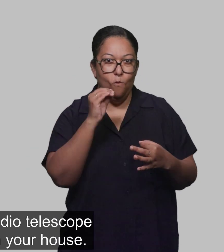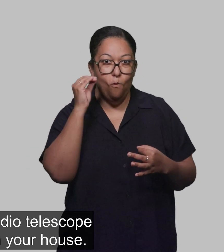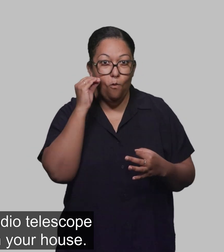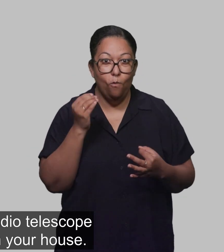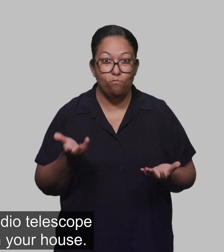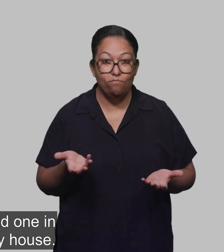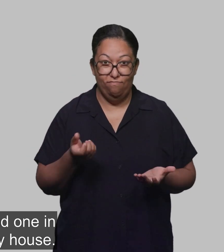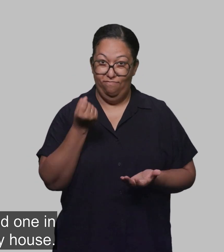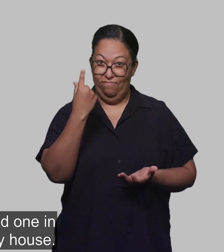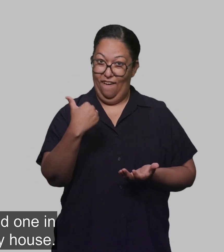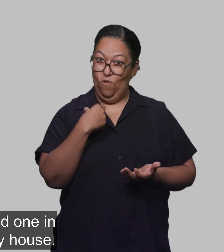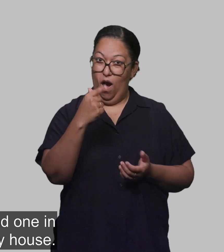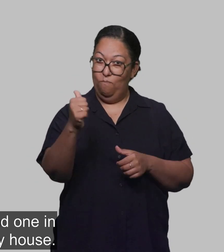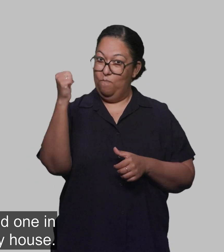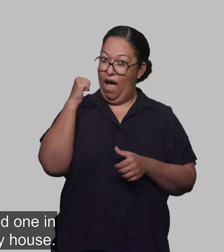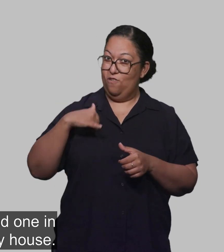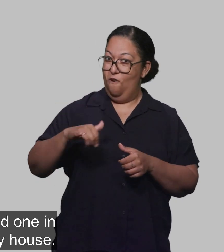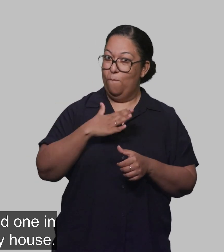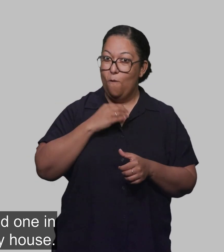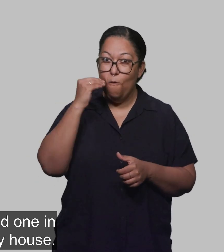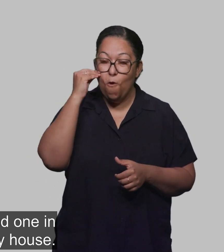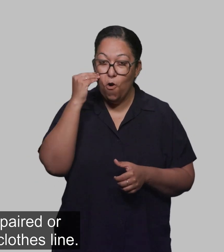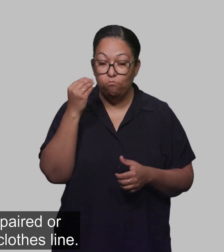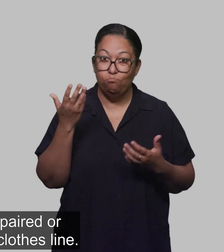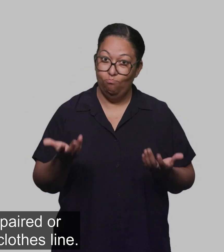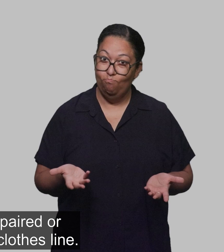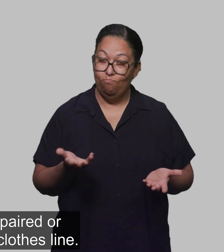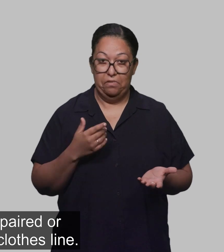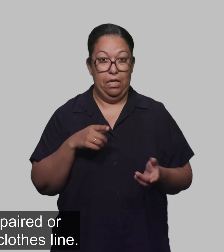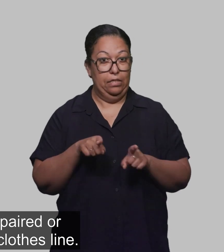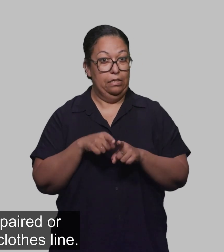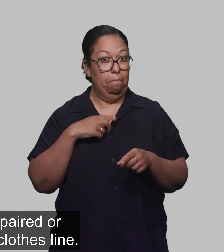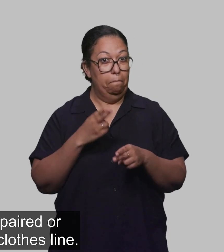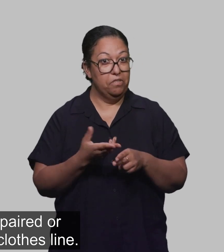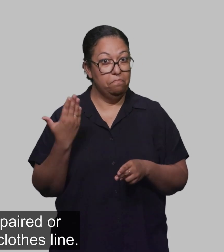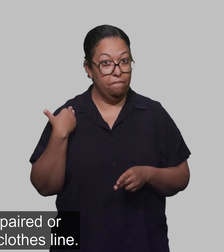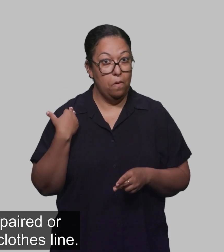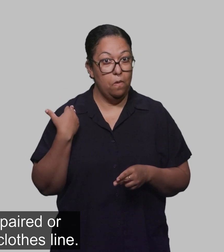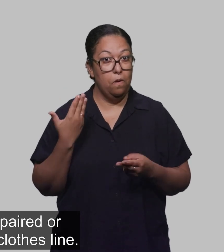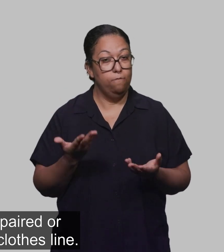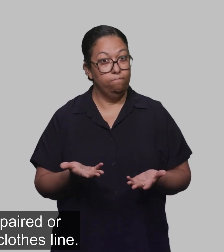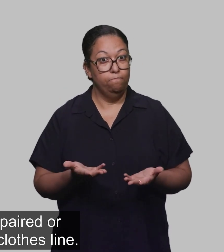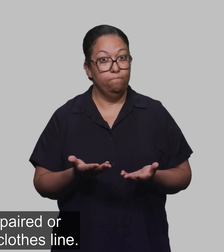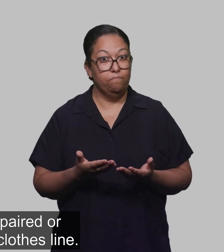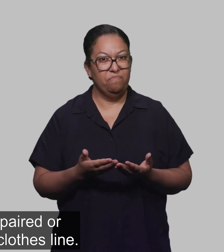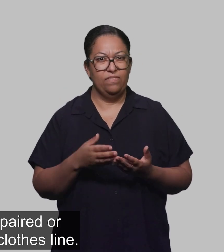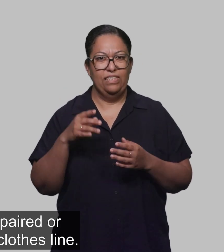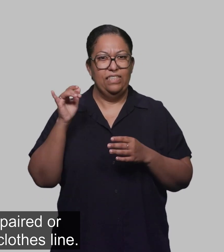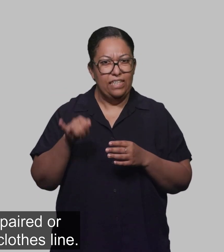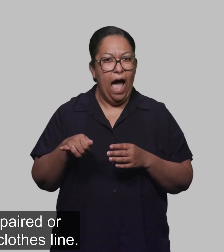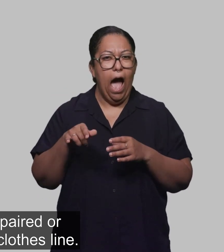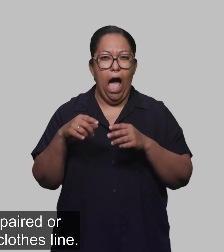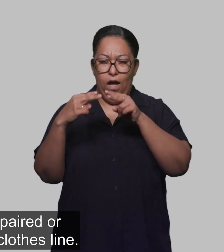house. As I said, I had one in the yard of my house. As I said, paired or